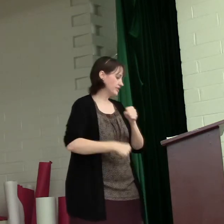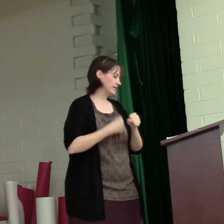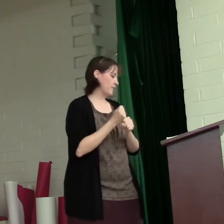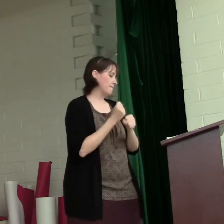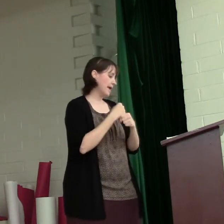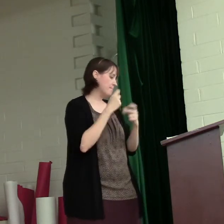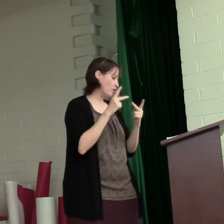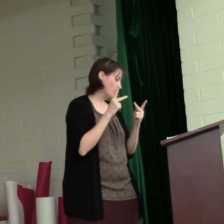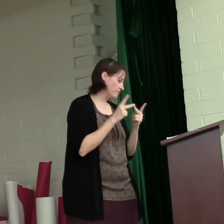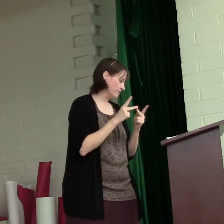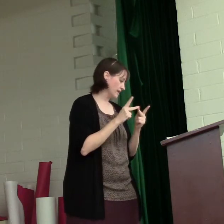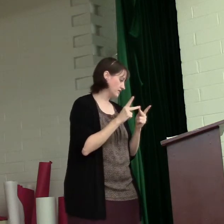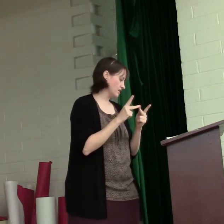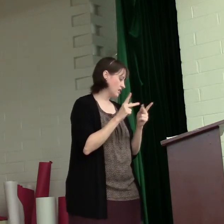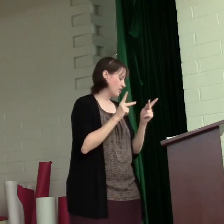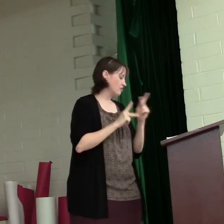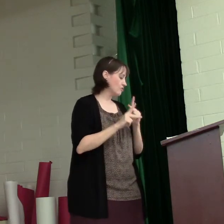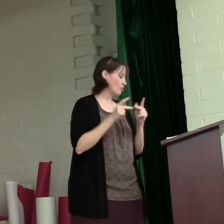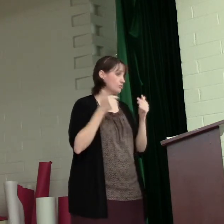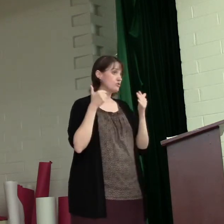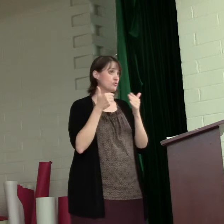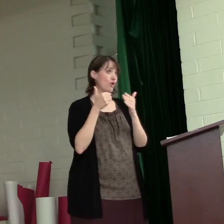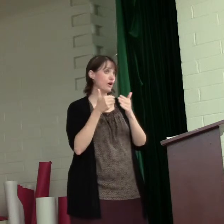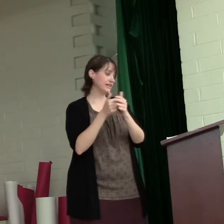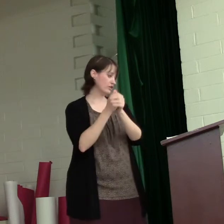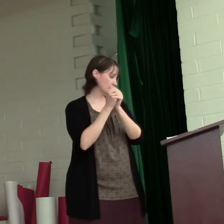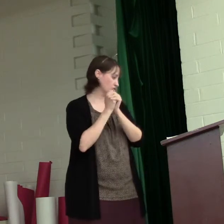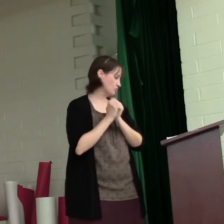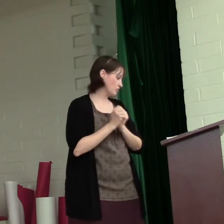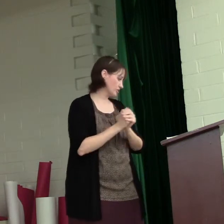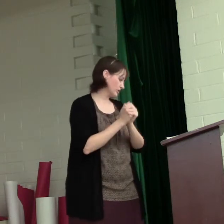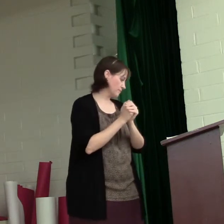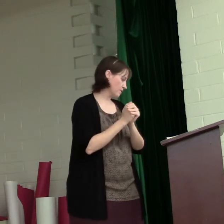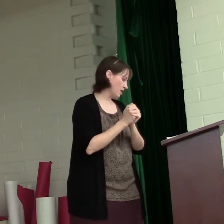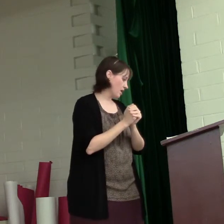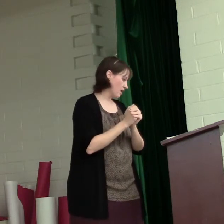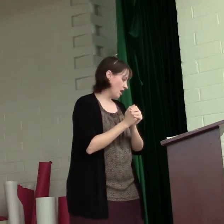year, make perfect those who draw near to worship.